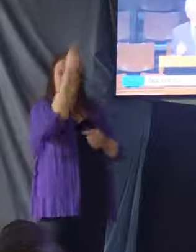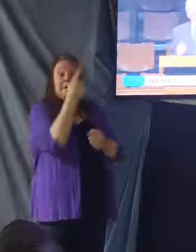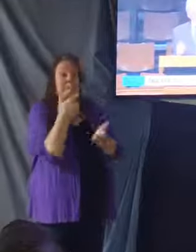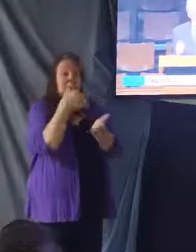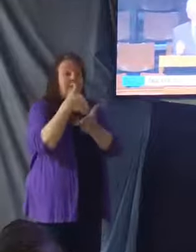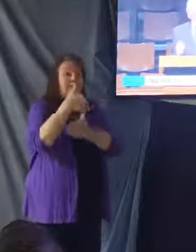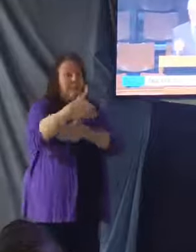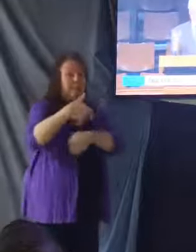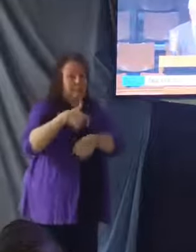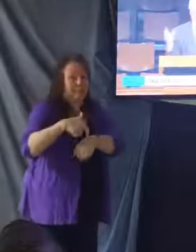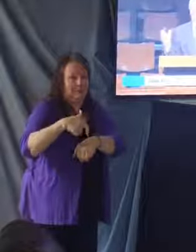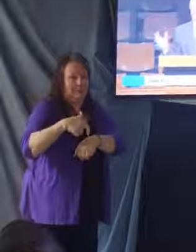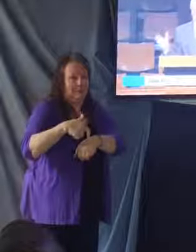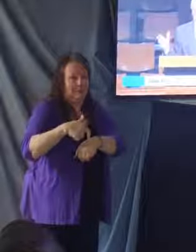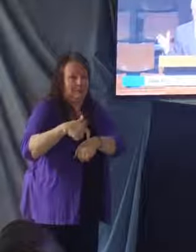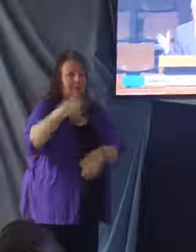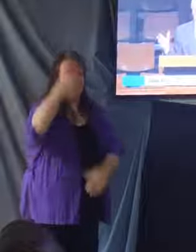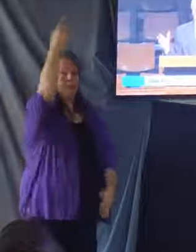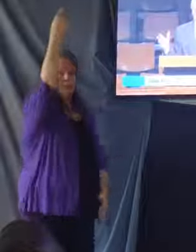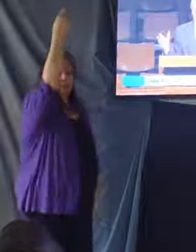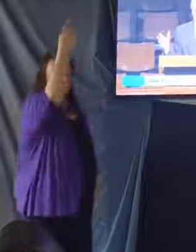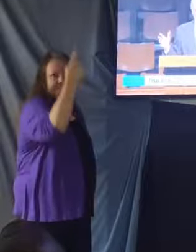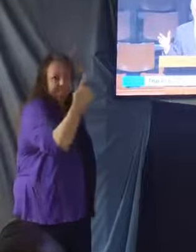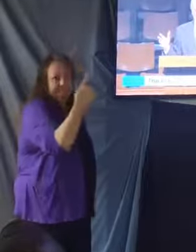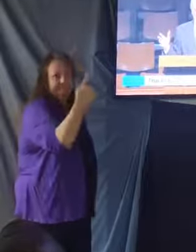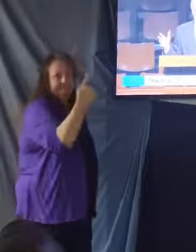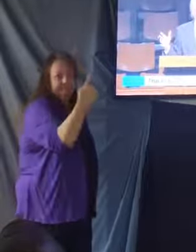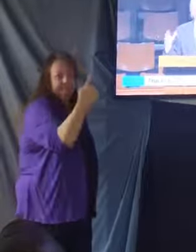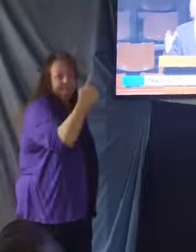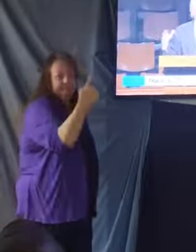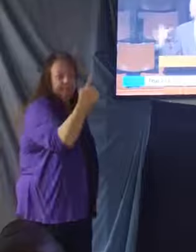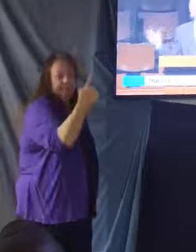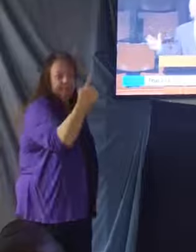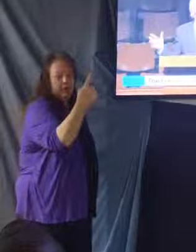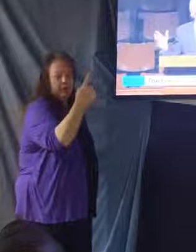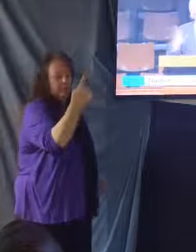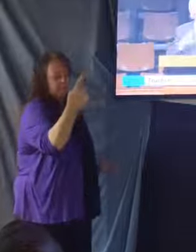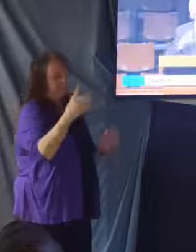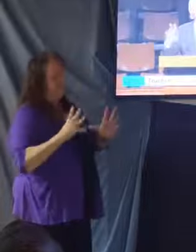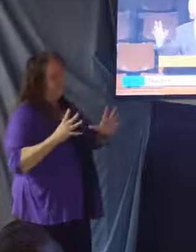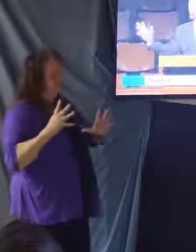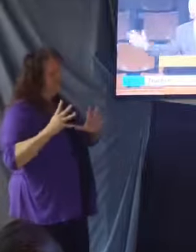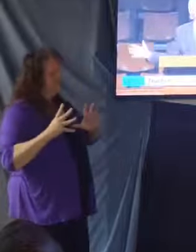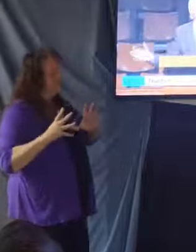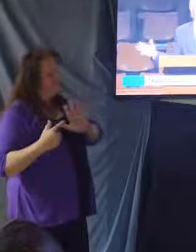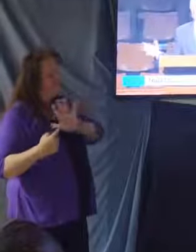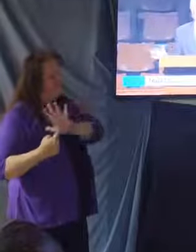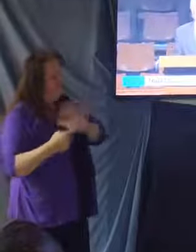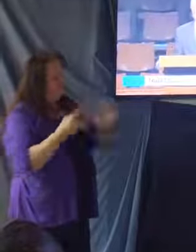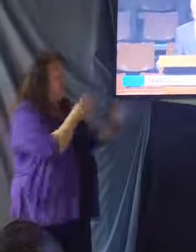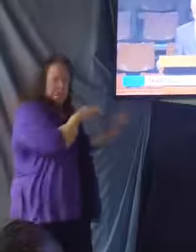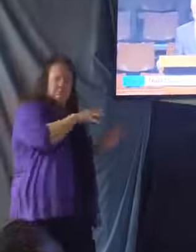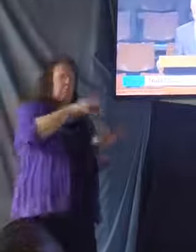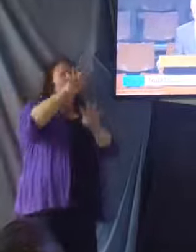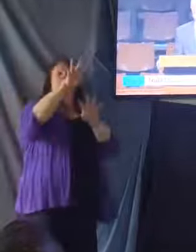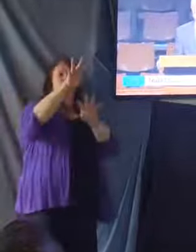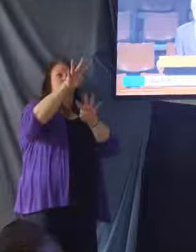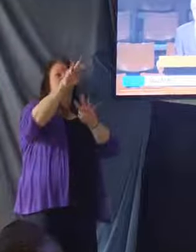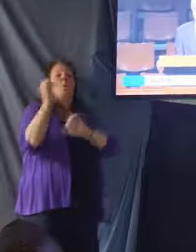next time, I will come with the display of the glory that everyone will